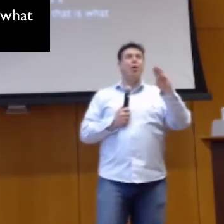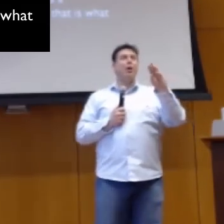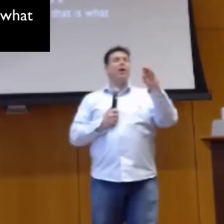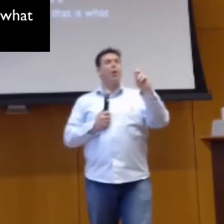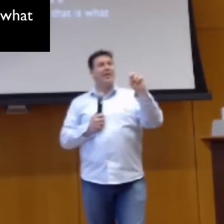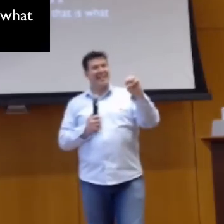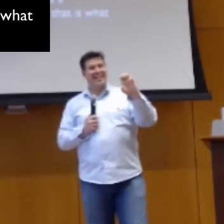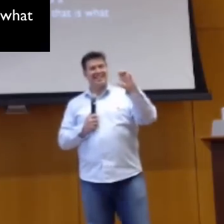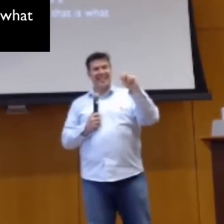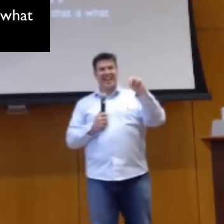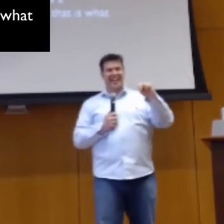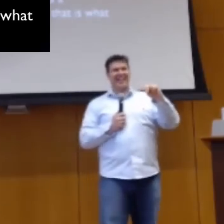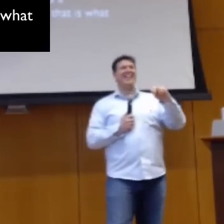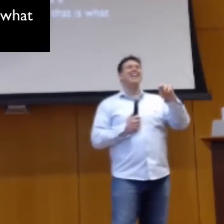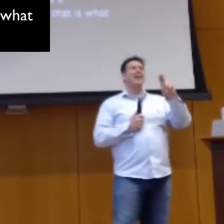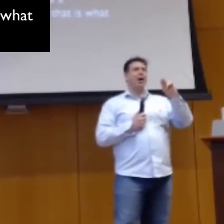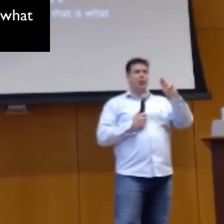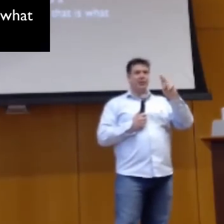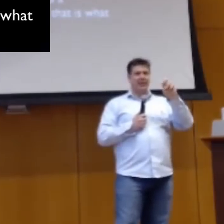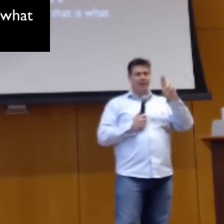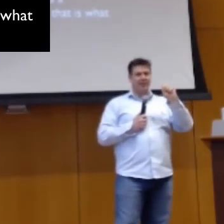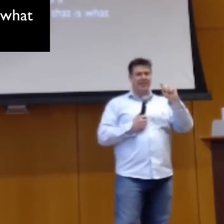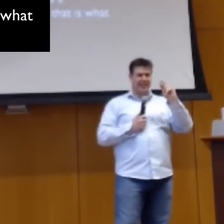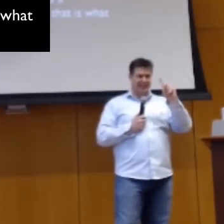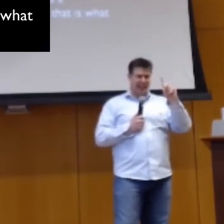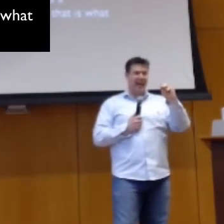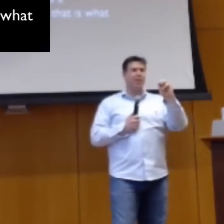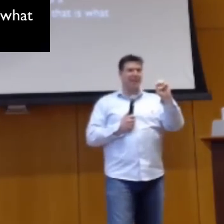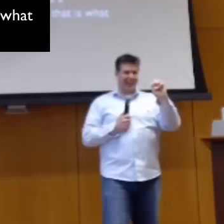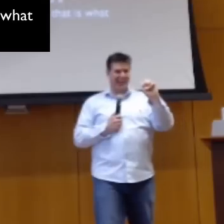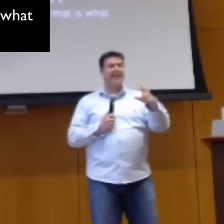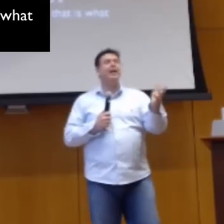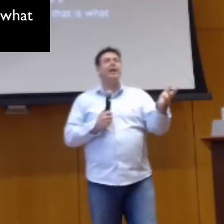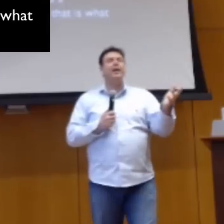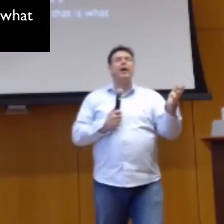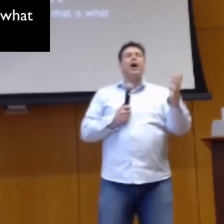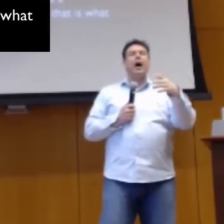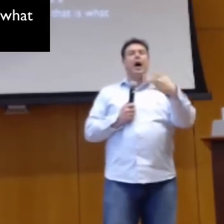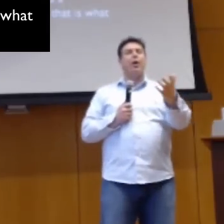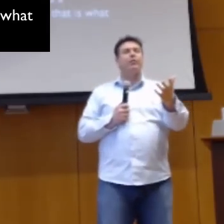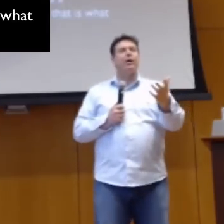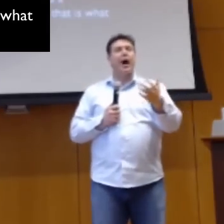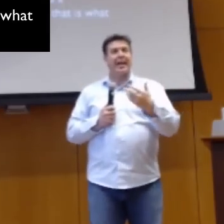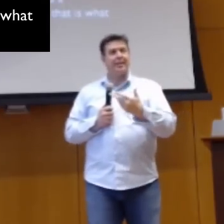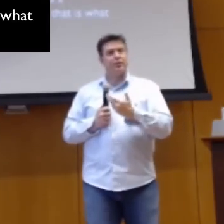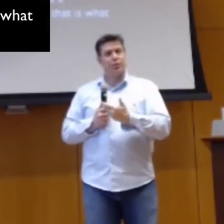-O-N-E-C-A-N-U-N-E-R-S-T-A-N-D-M-E. However, I can't do